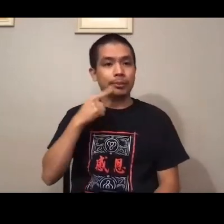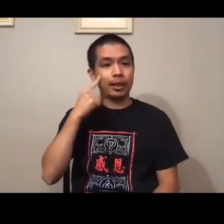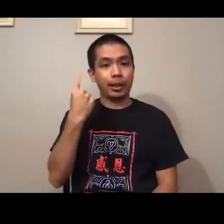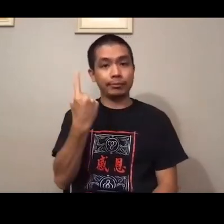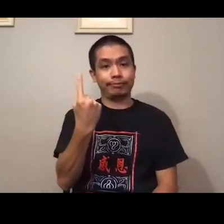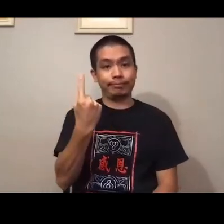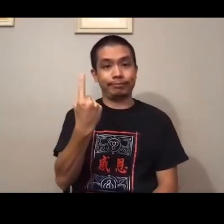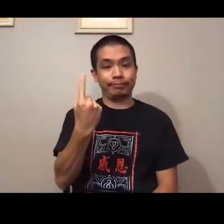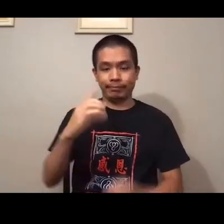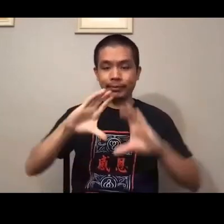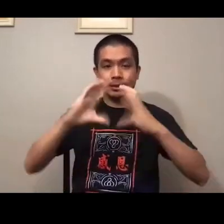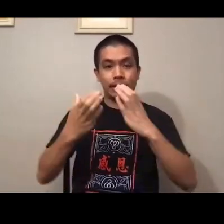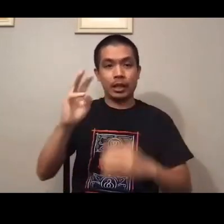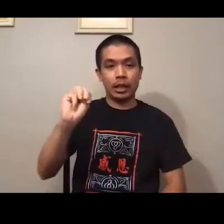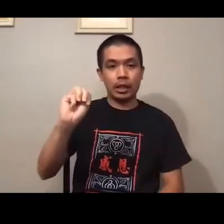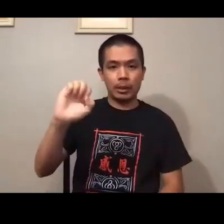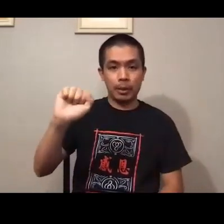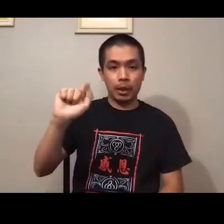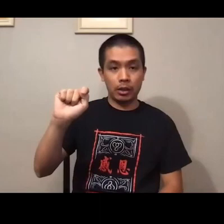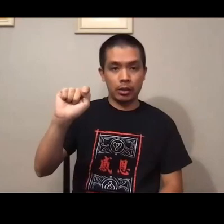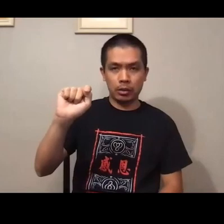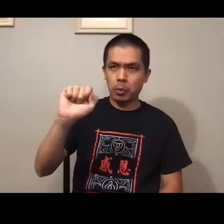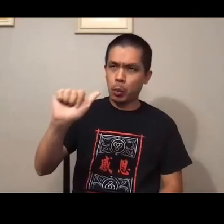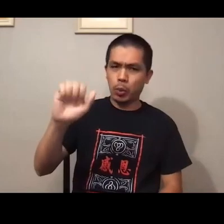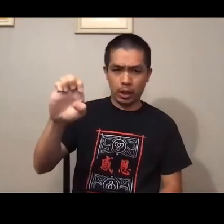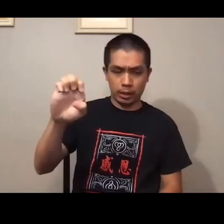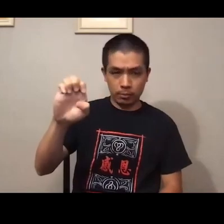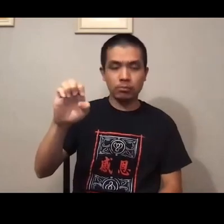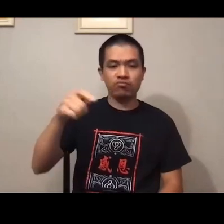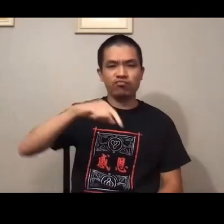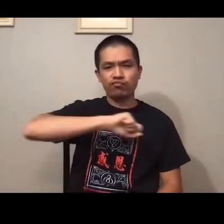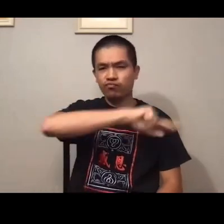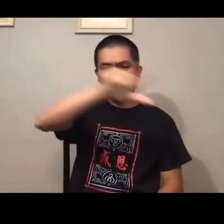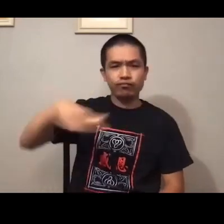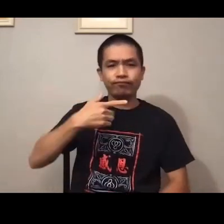my hearing school. I was the only deaf person